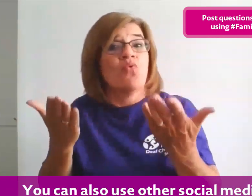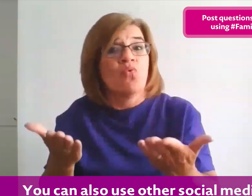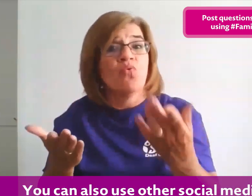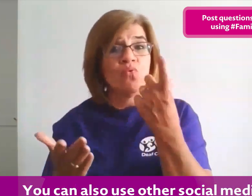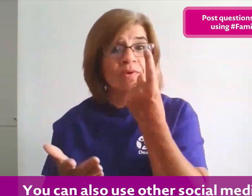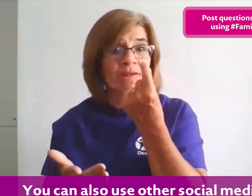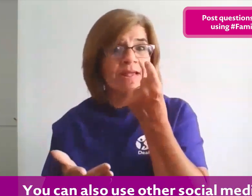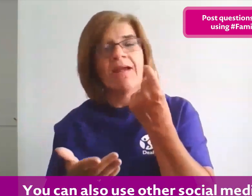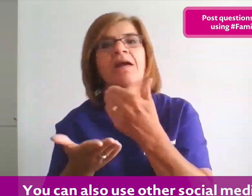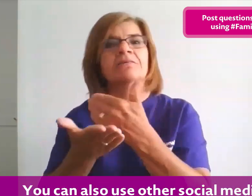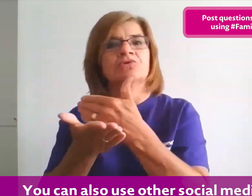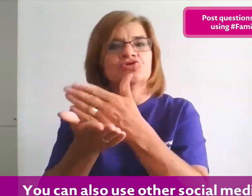But you can also use other social media,